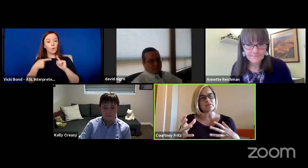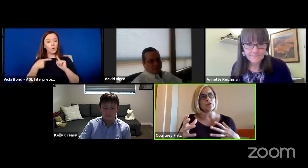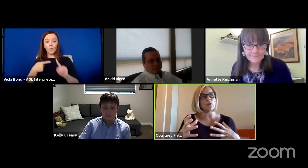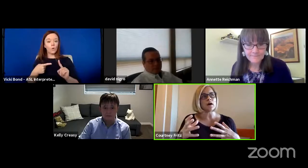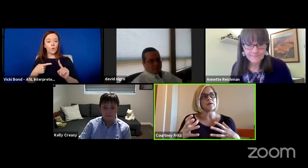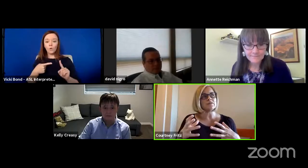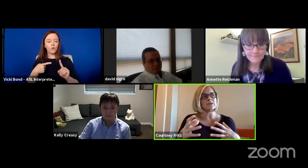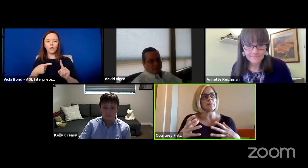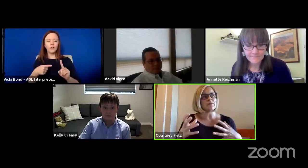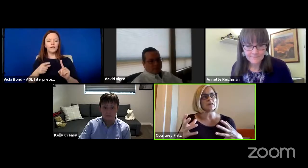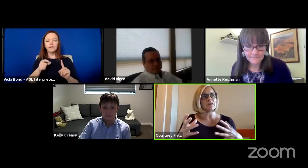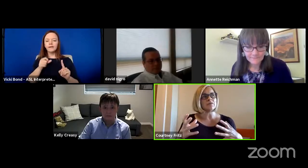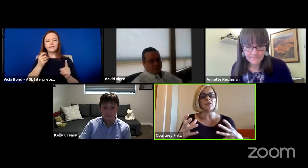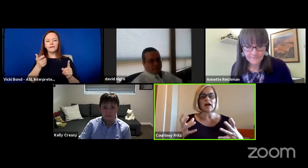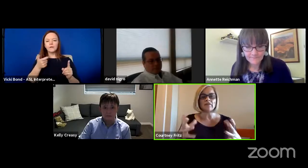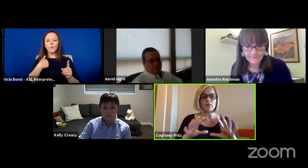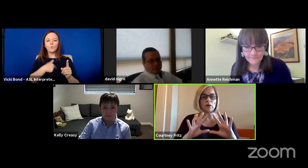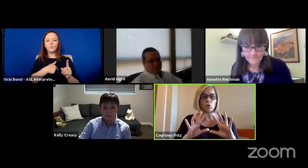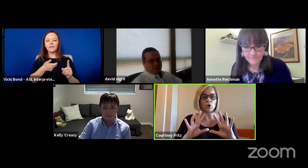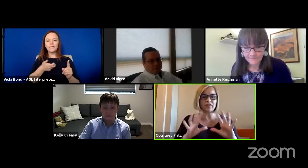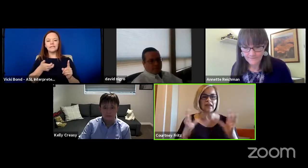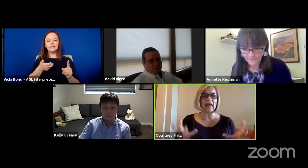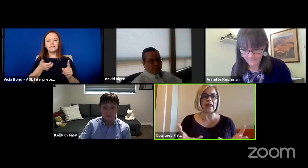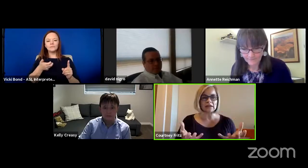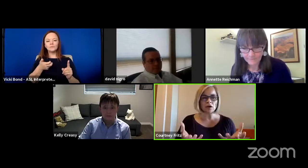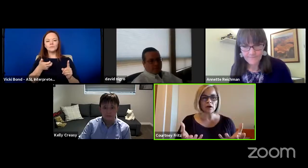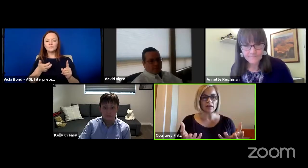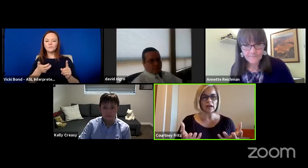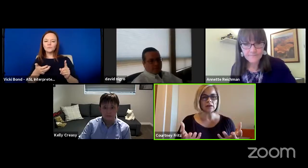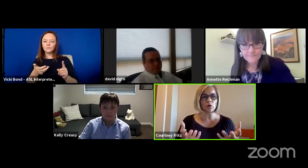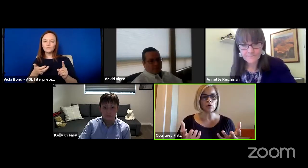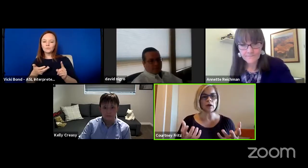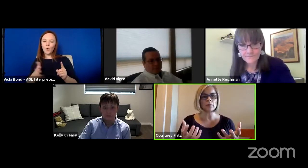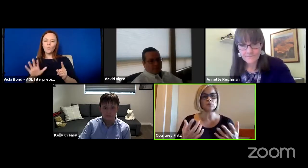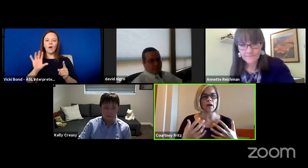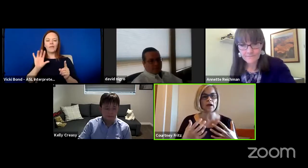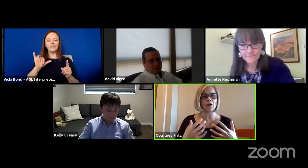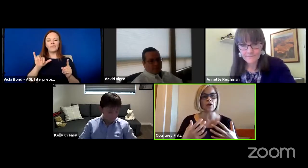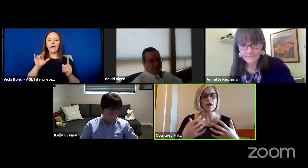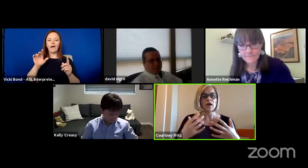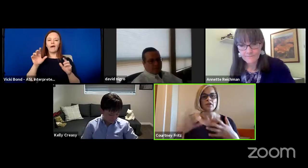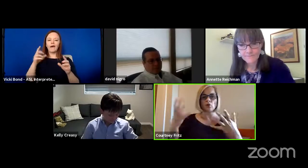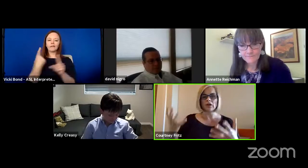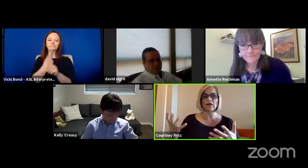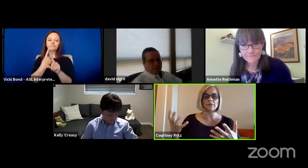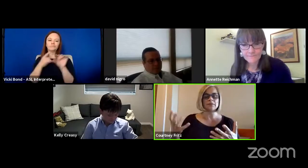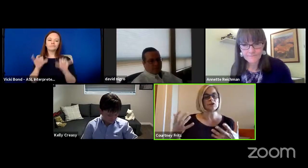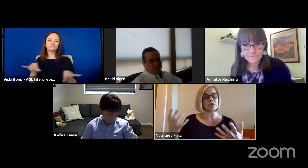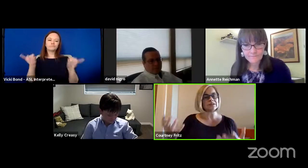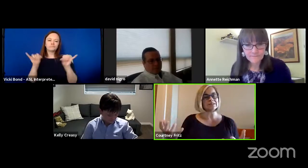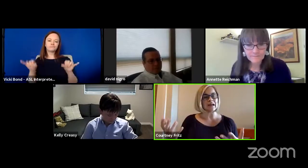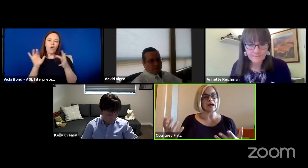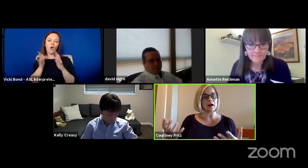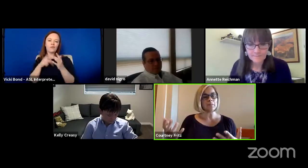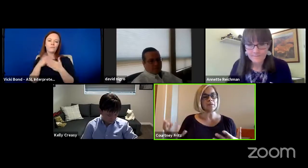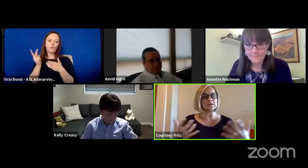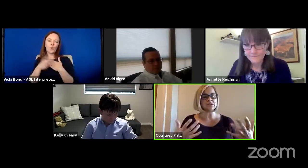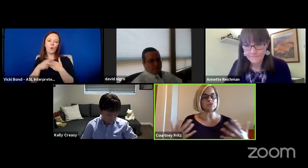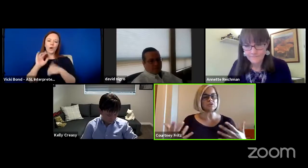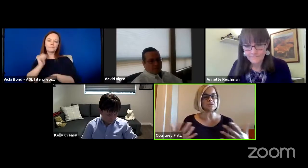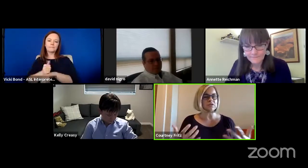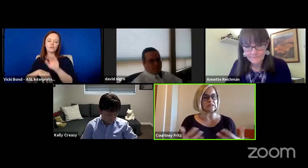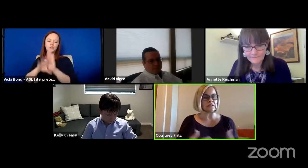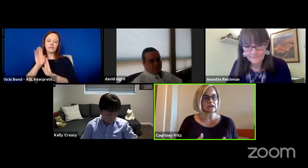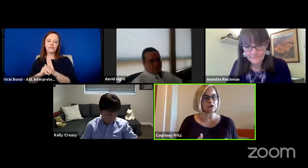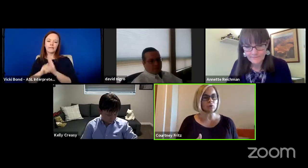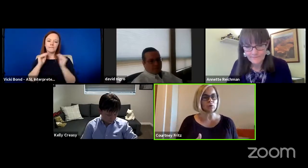go the avenue of some of the, for lack of a better word, the canned online programs where the curriculum is already set up and the